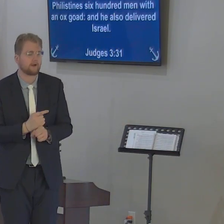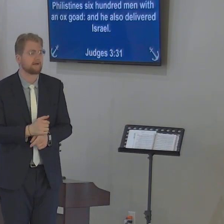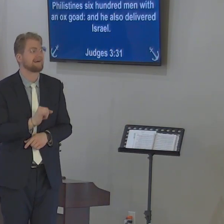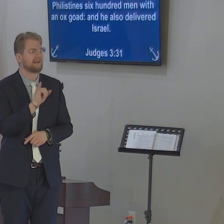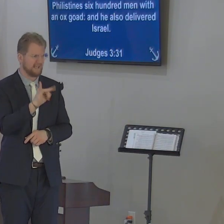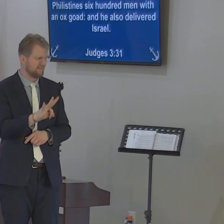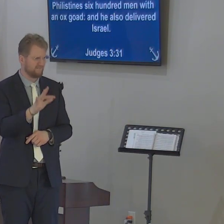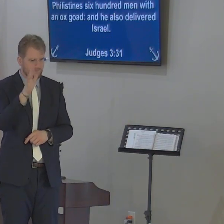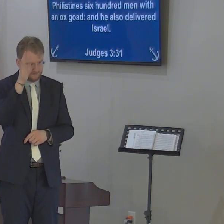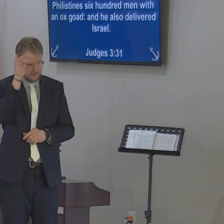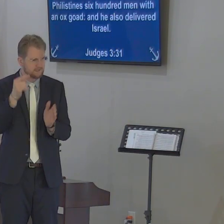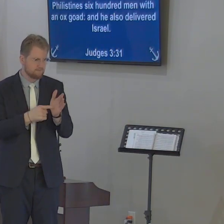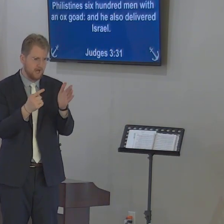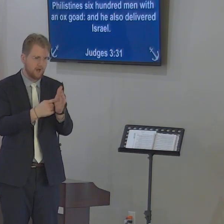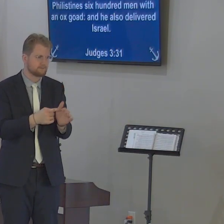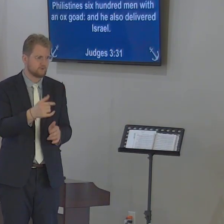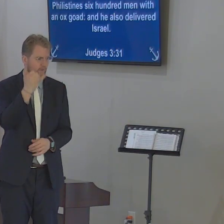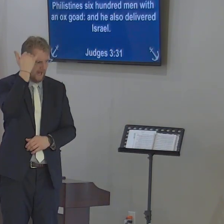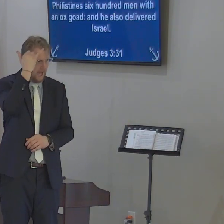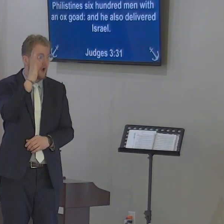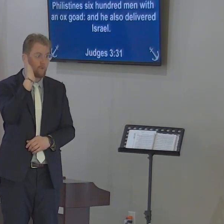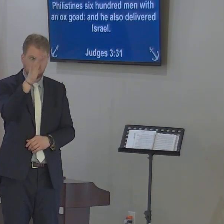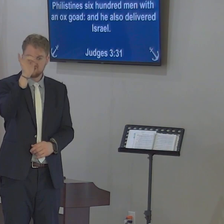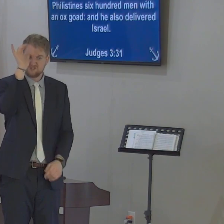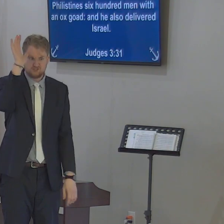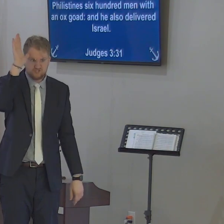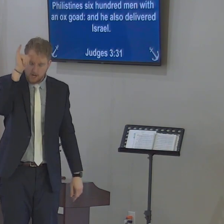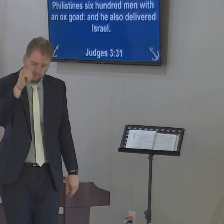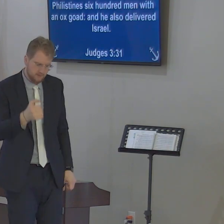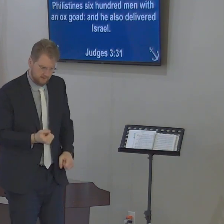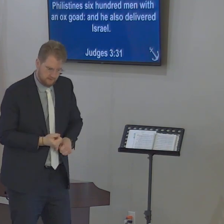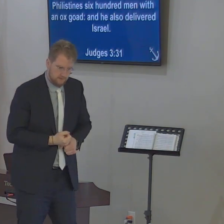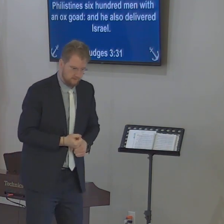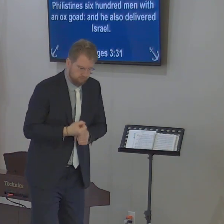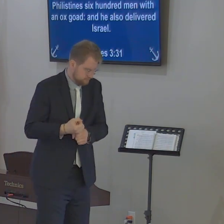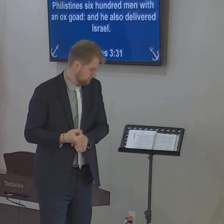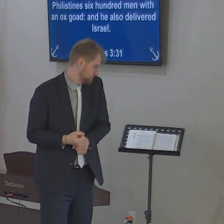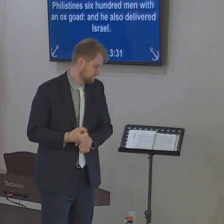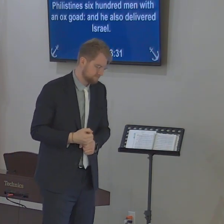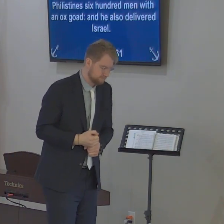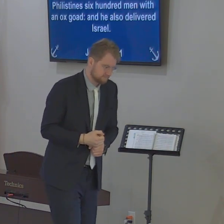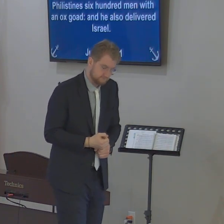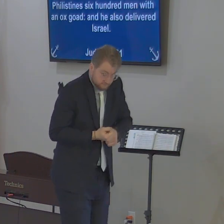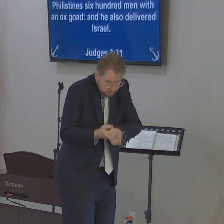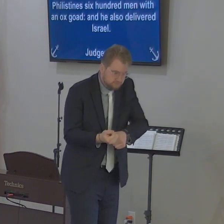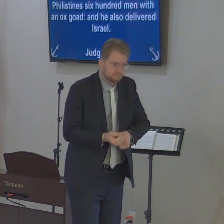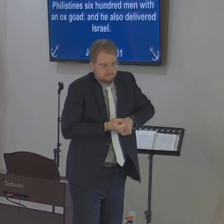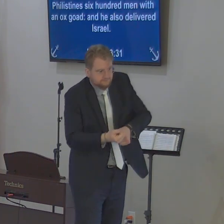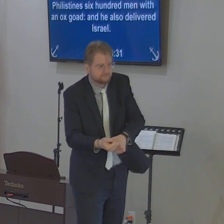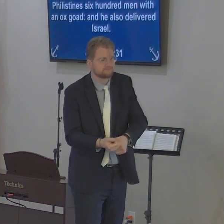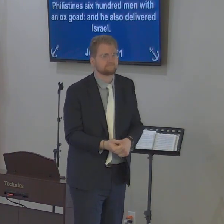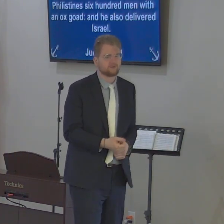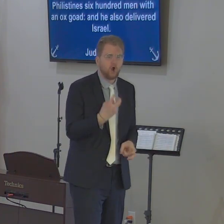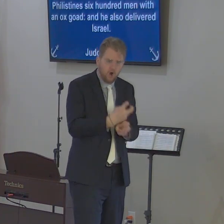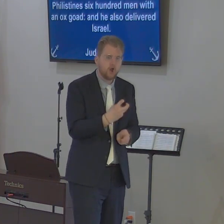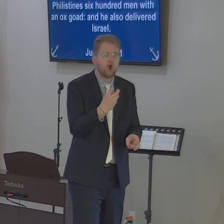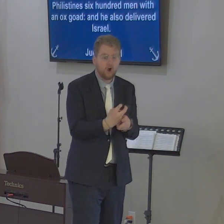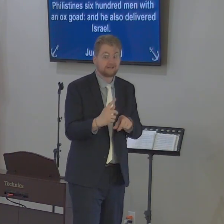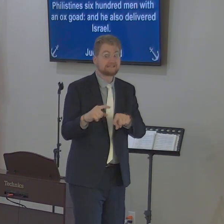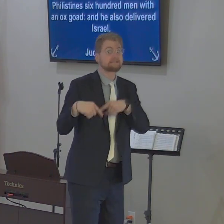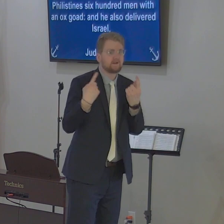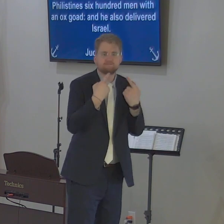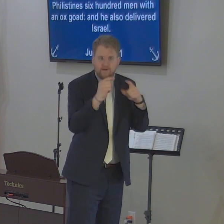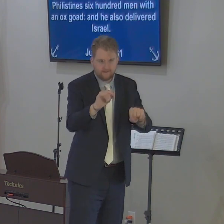or change its behavior due to the pricking of the goad. Everybody with me? And that's why he says, it is hard for thee to kick against